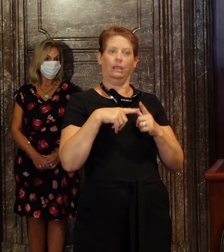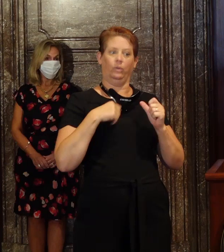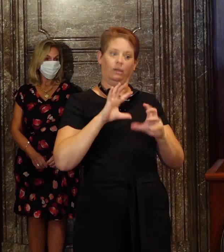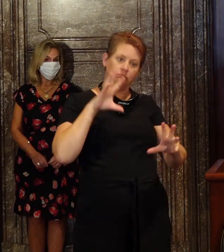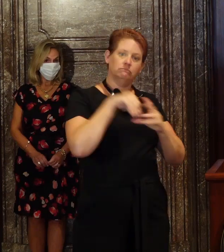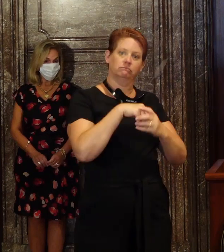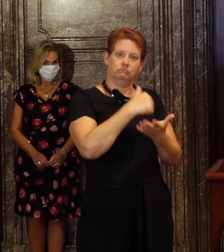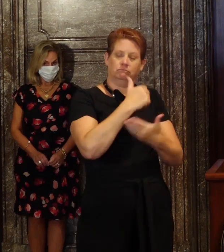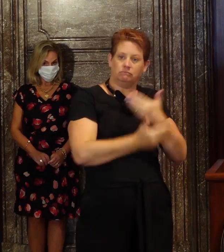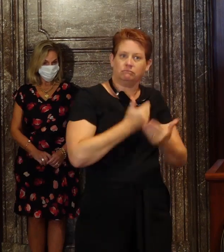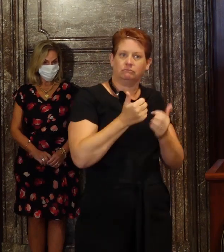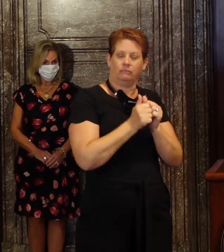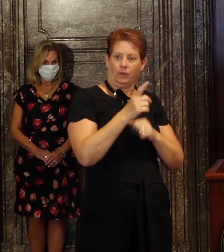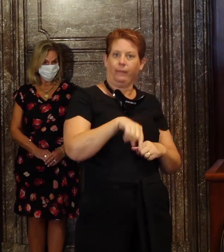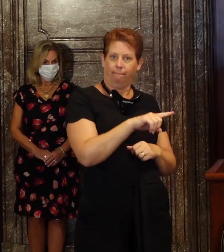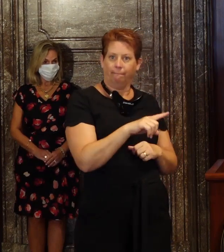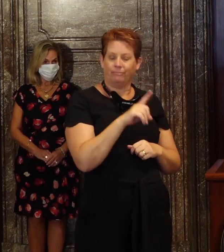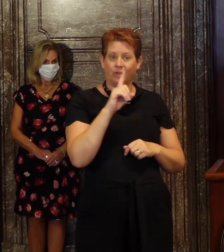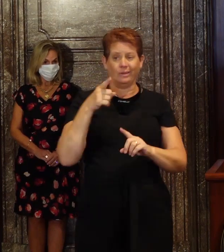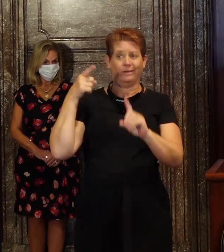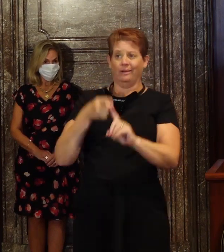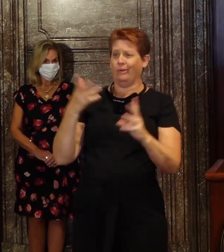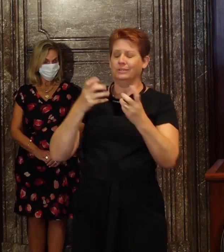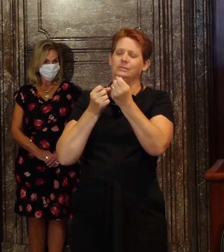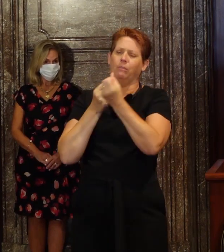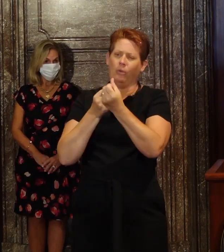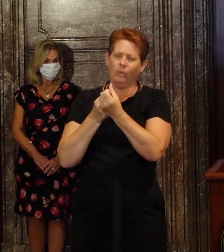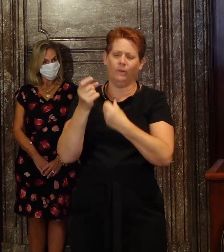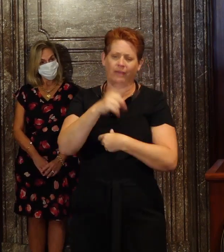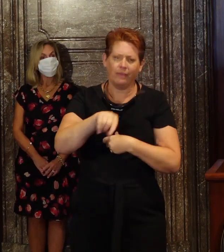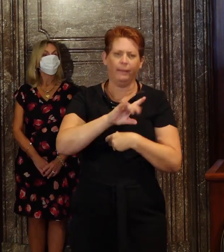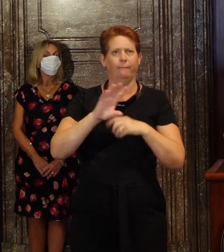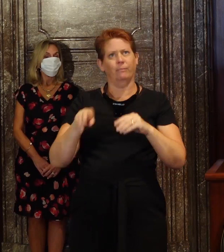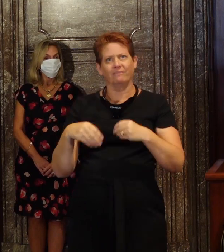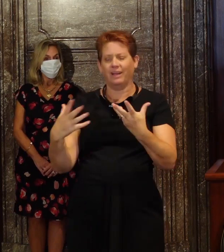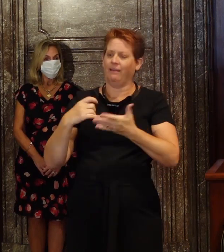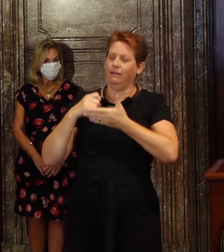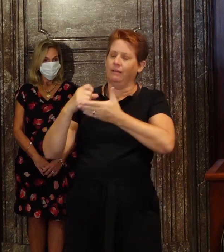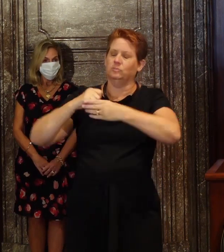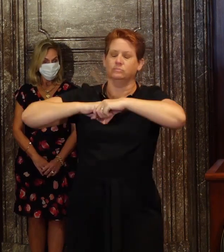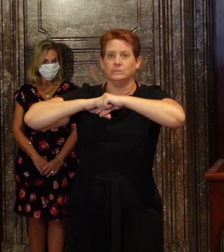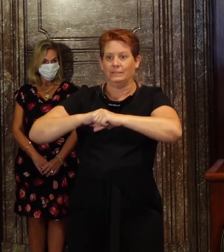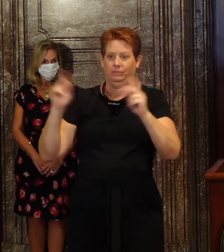that this is about supporting facilities and helping to protect